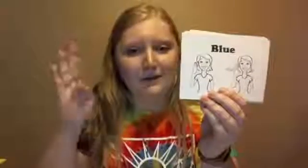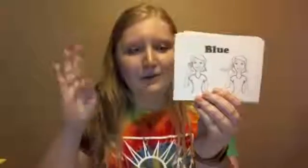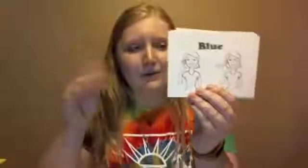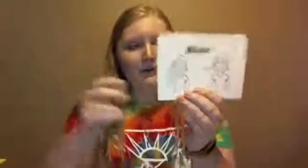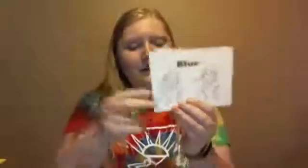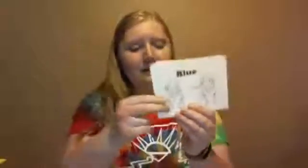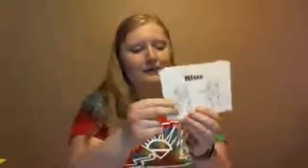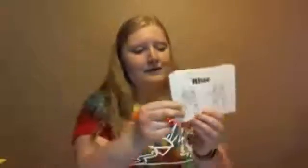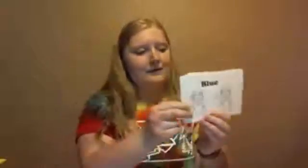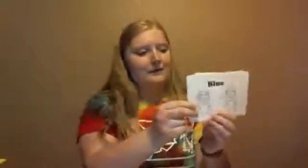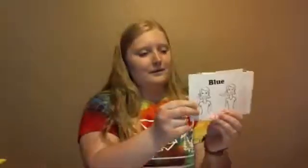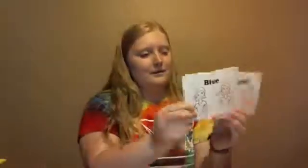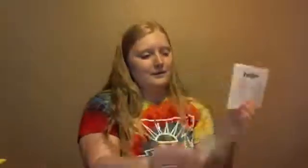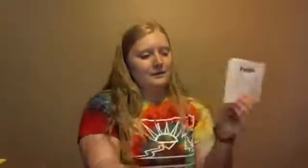blue,